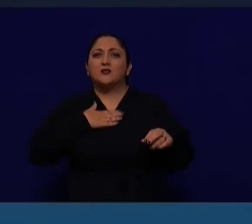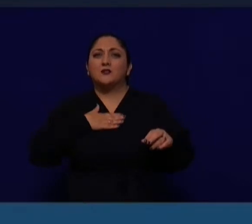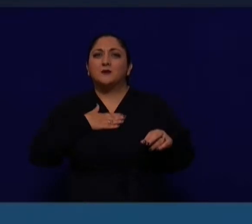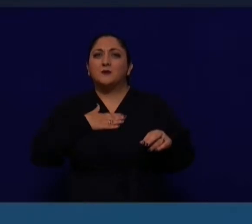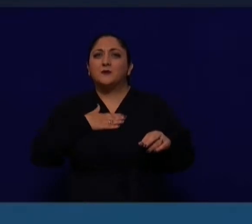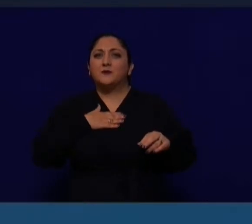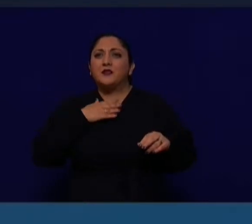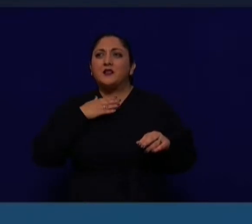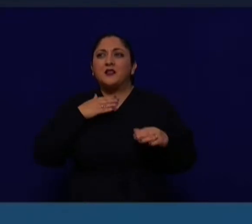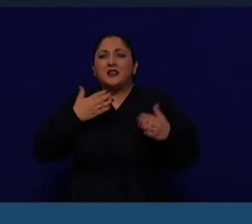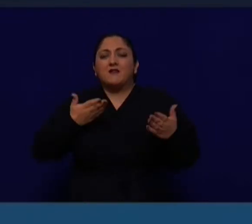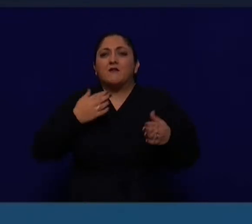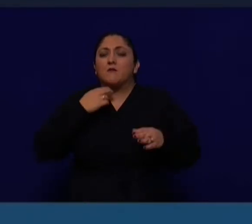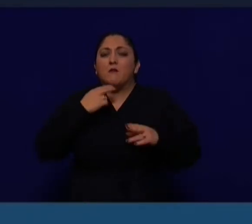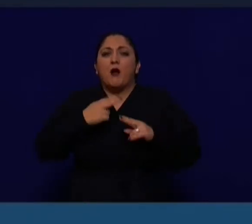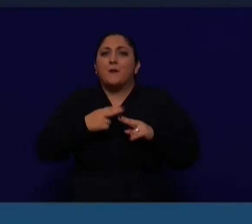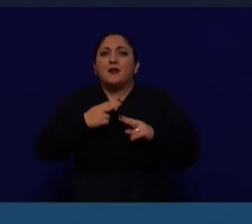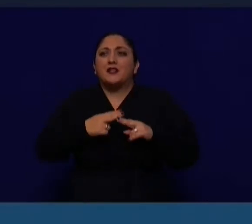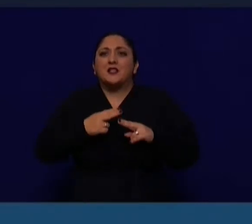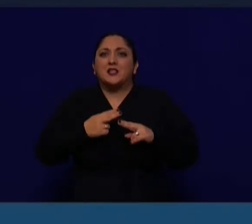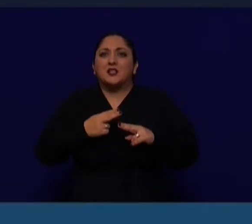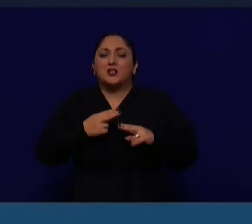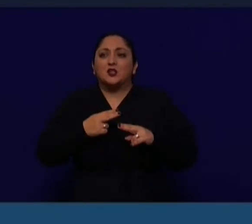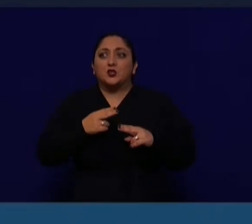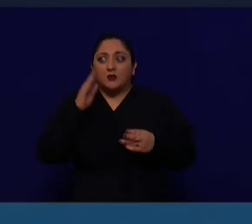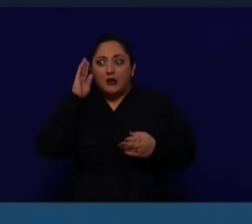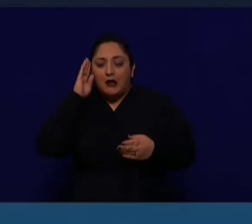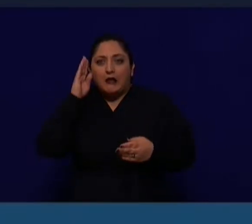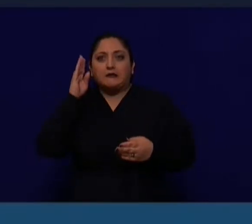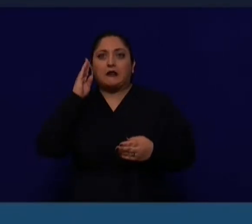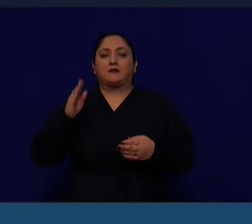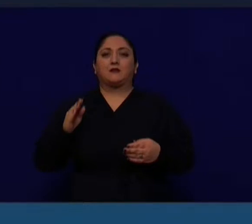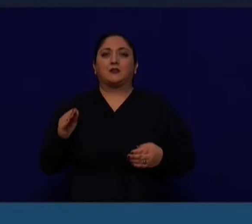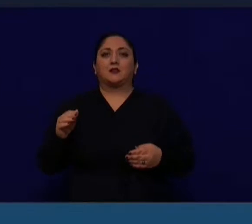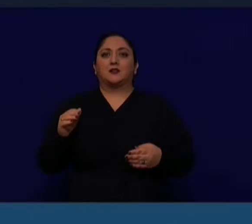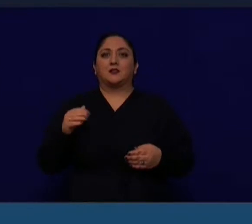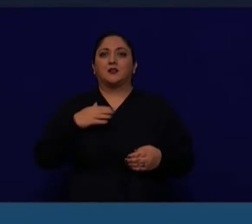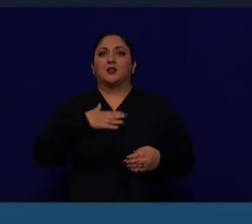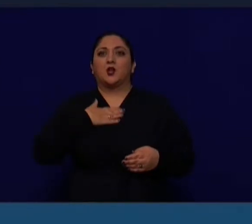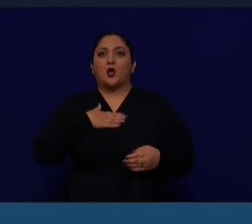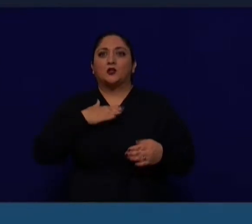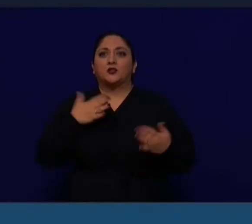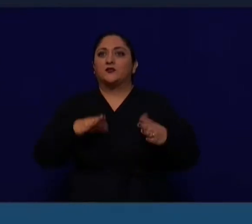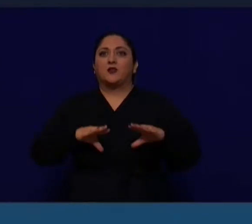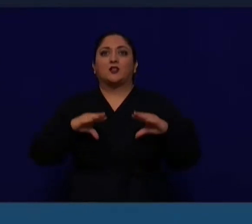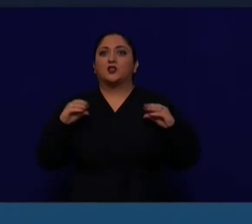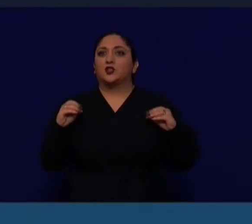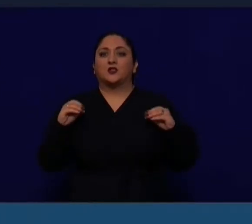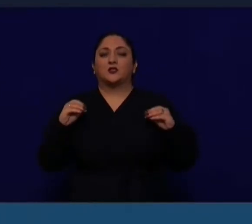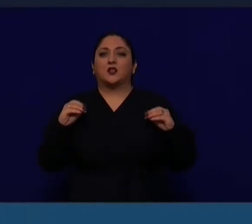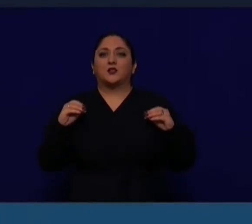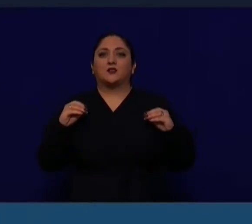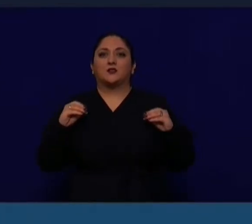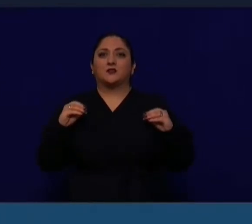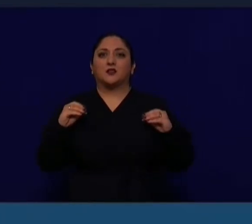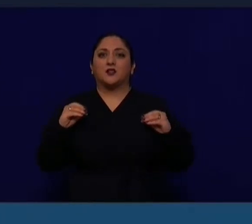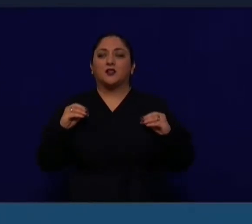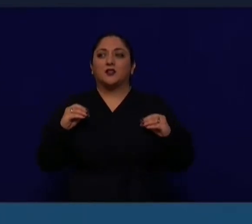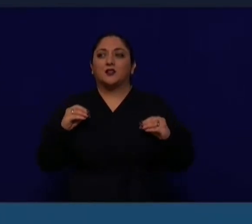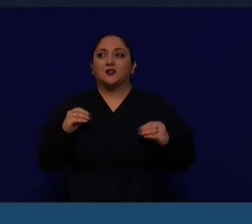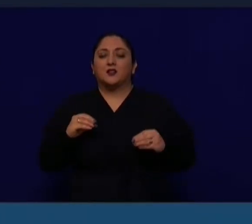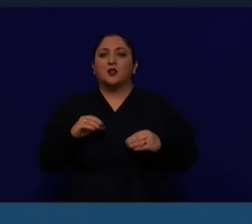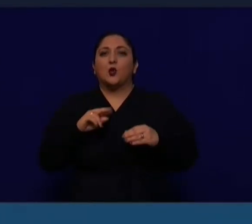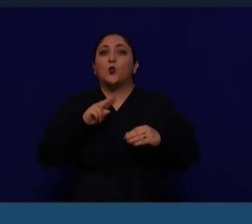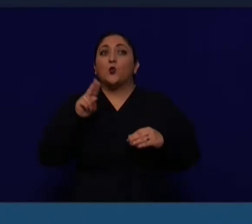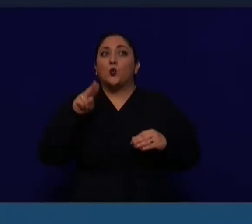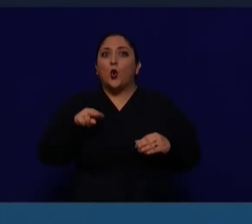ma saritx tħallit permissibbli u kif ukoll ovvjament m'hemmx ammont preċiż tal-4 household. Ġifieri